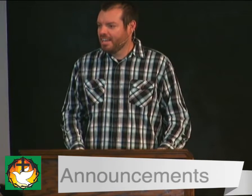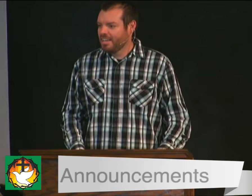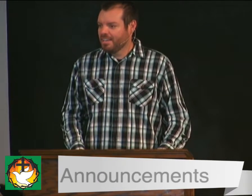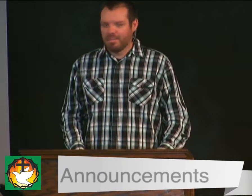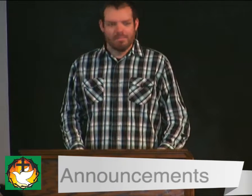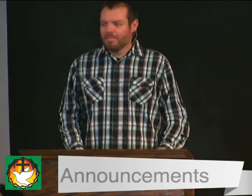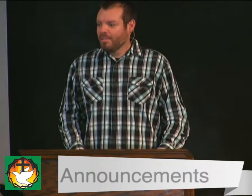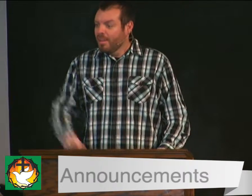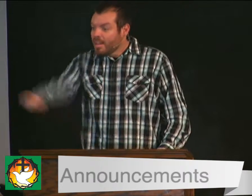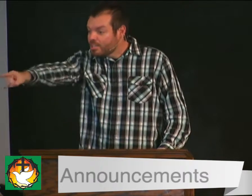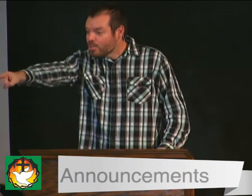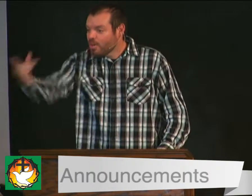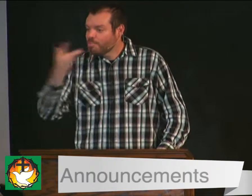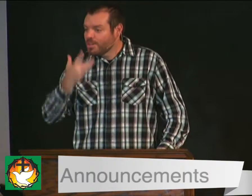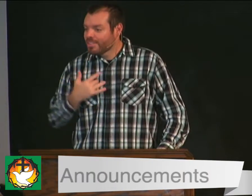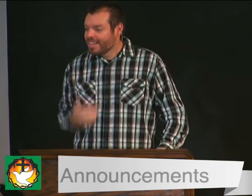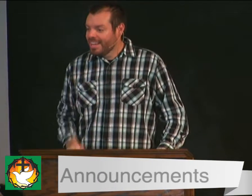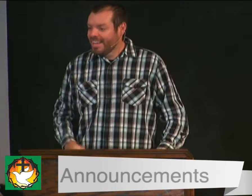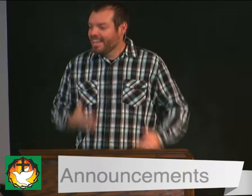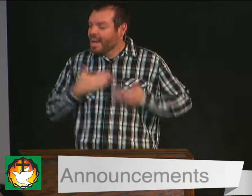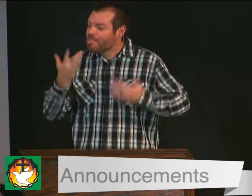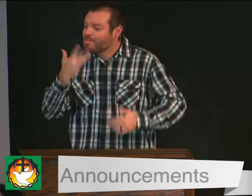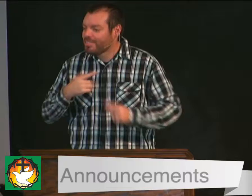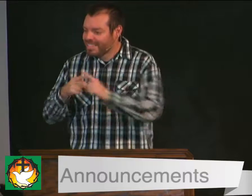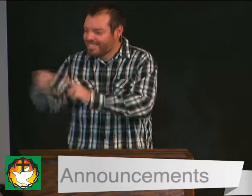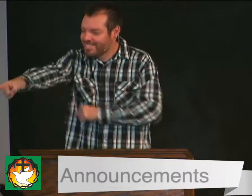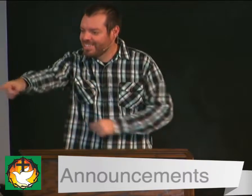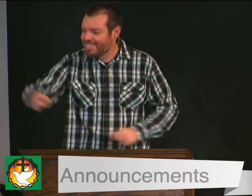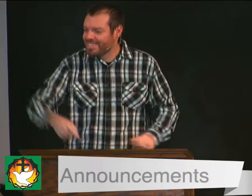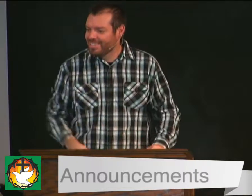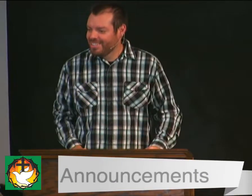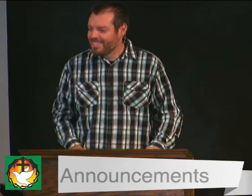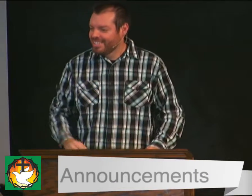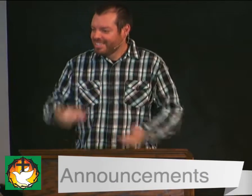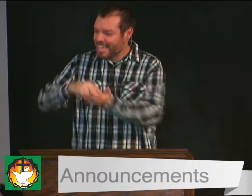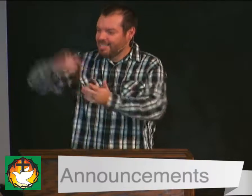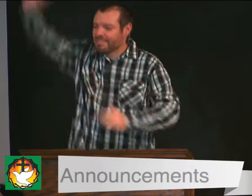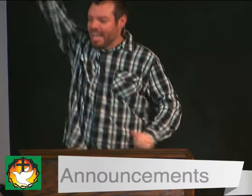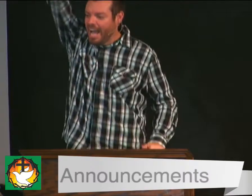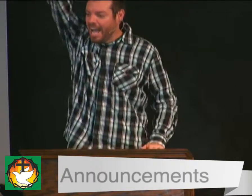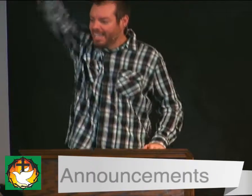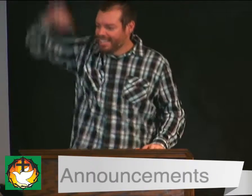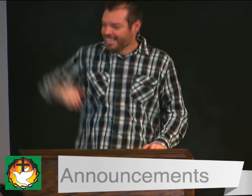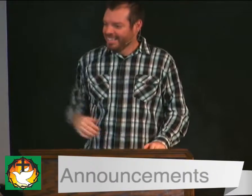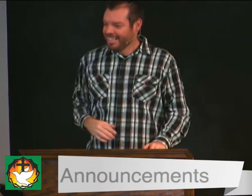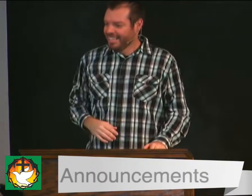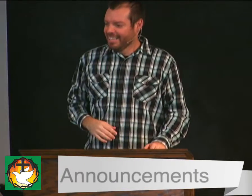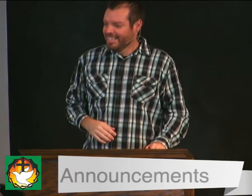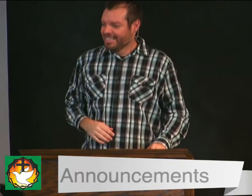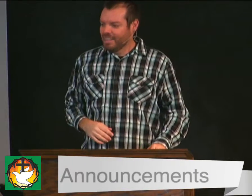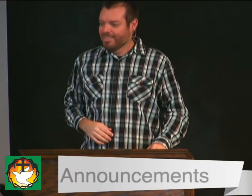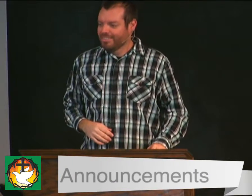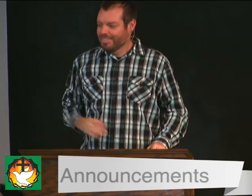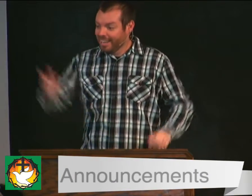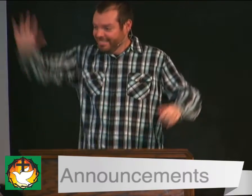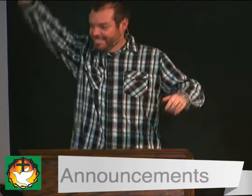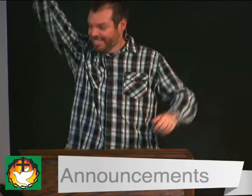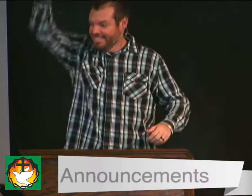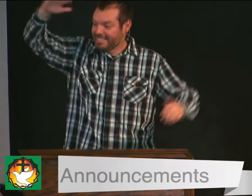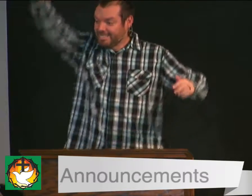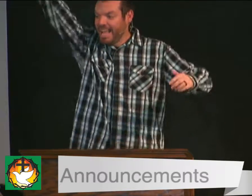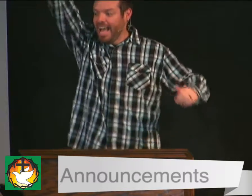today? It's your birthday. Happy birthday to you. Stand up and say hi. No?